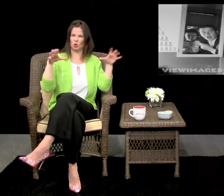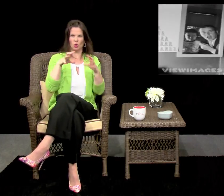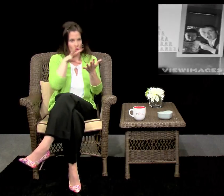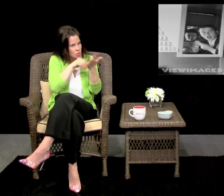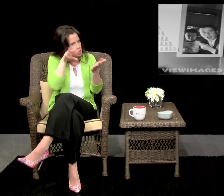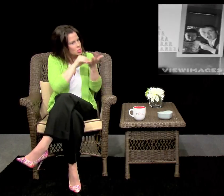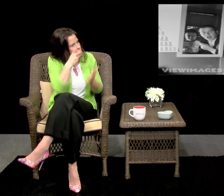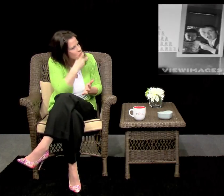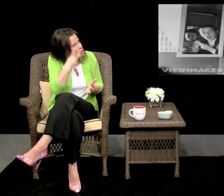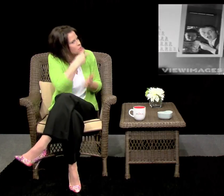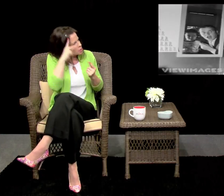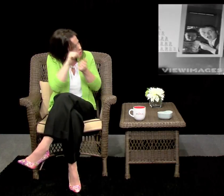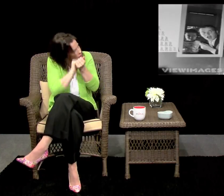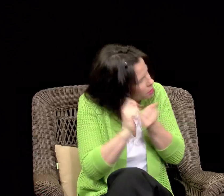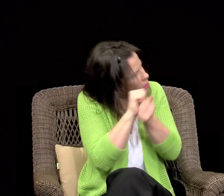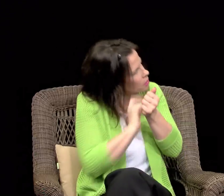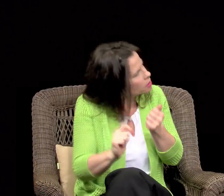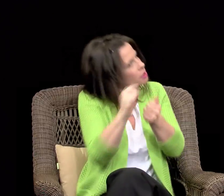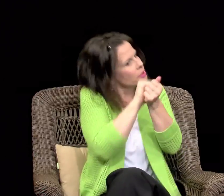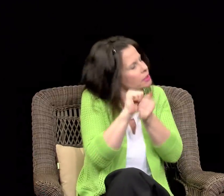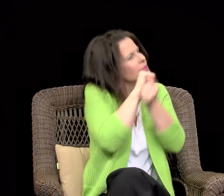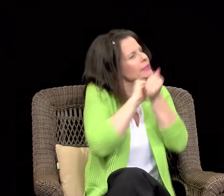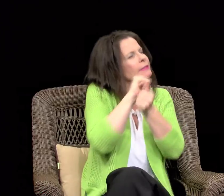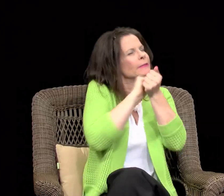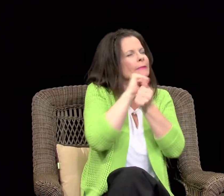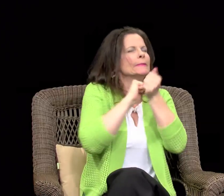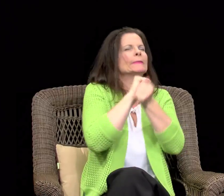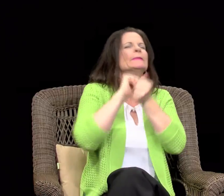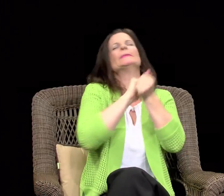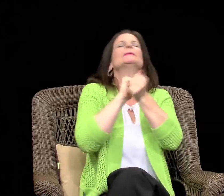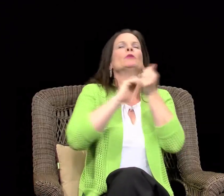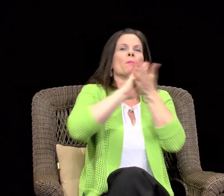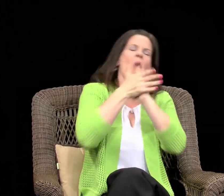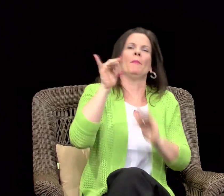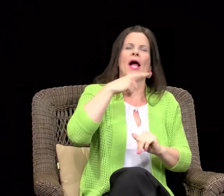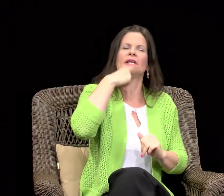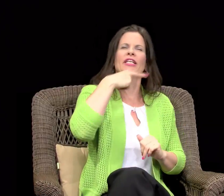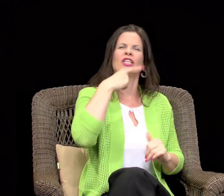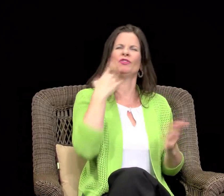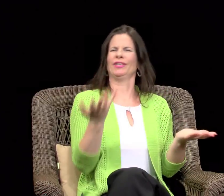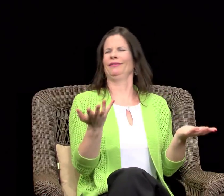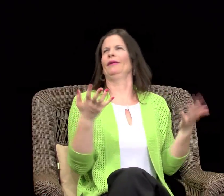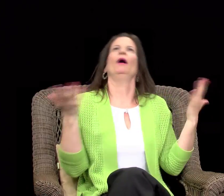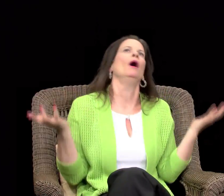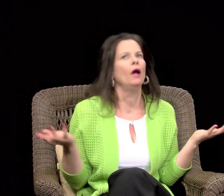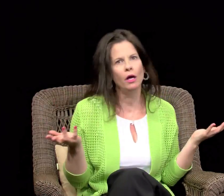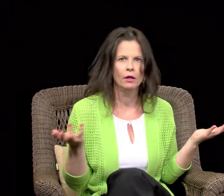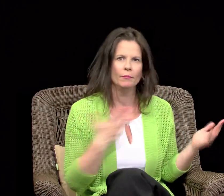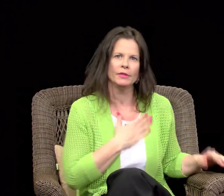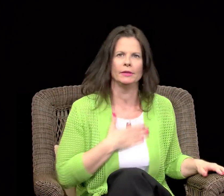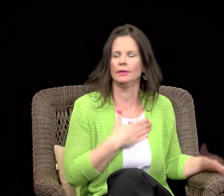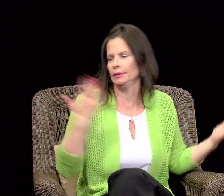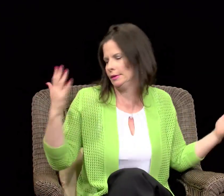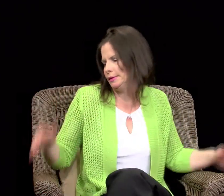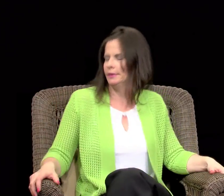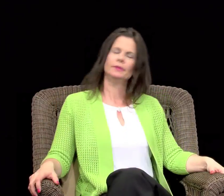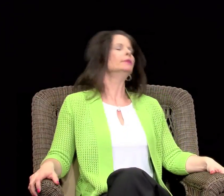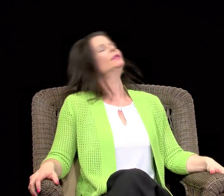speech reading. And this is what people learn, and they're brainwashed and practiced over and over again to be like a hearing person.